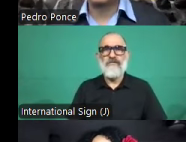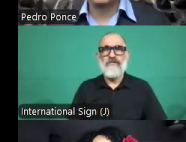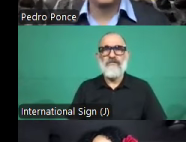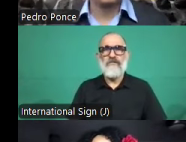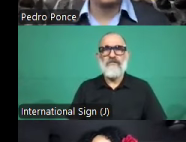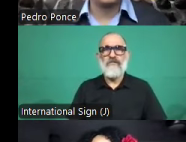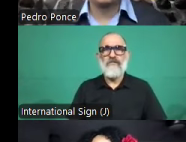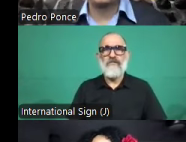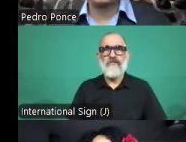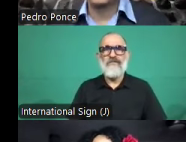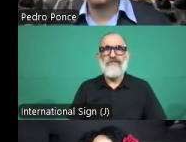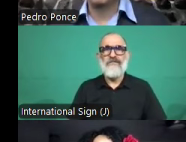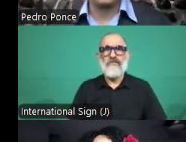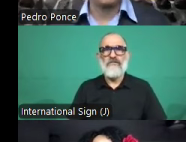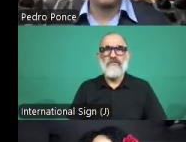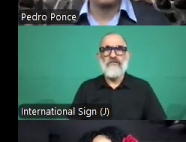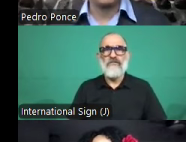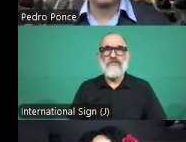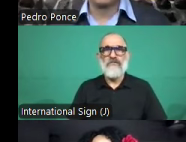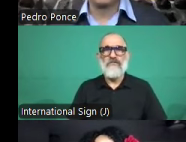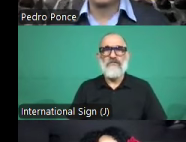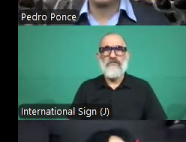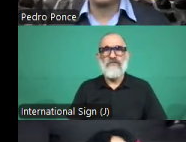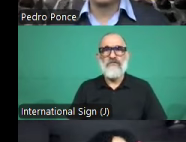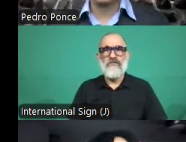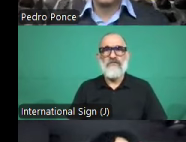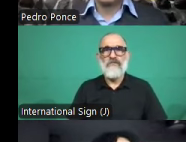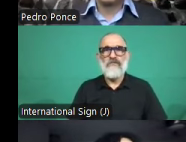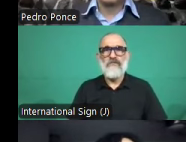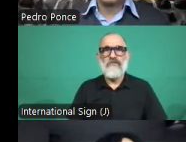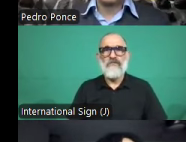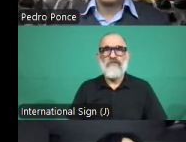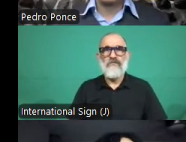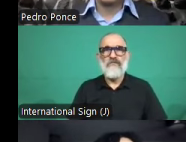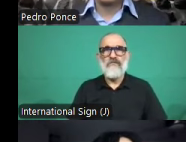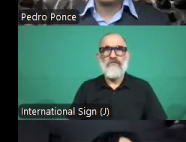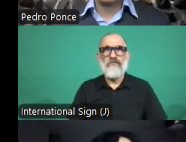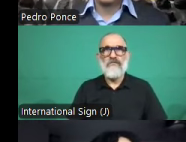This is Pedro from DRF speaking. Welcome, everyone. We are about to start.